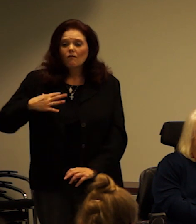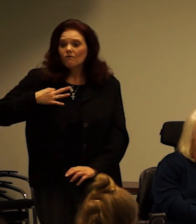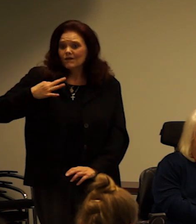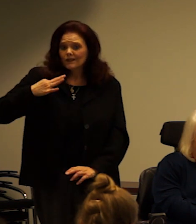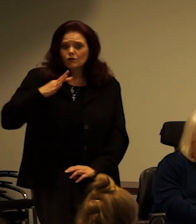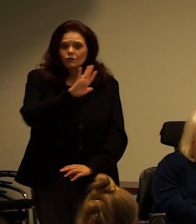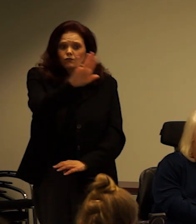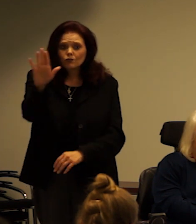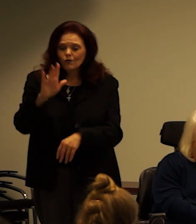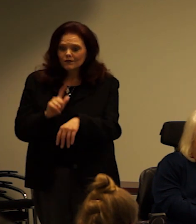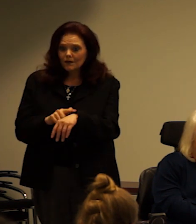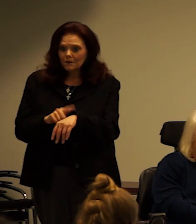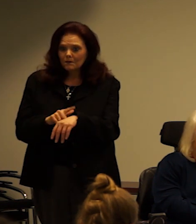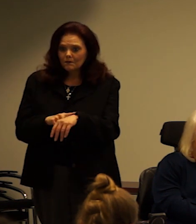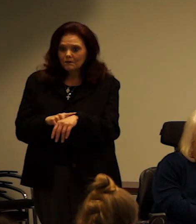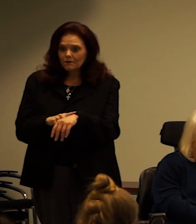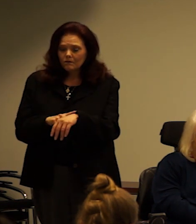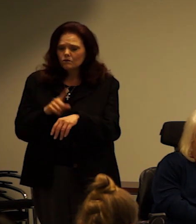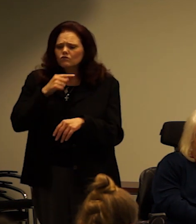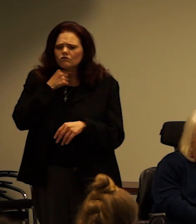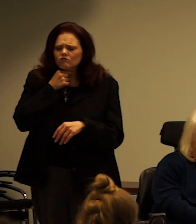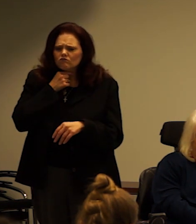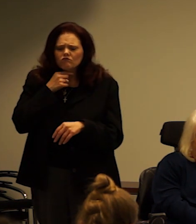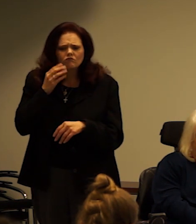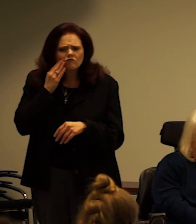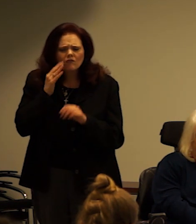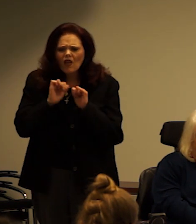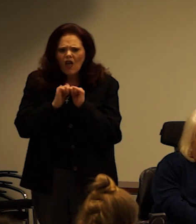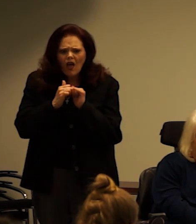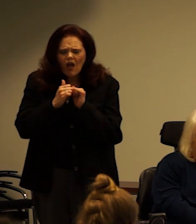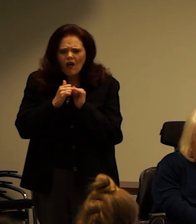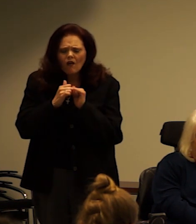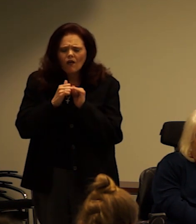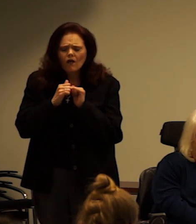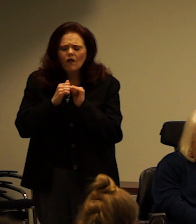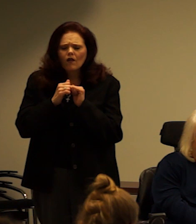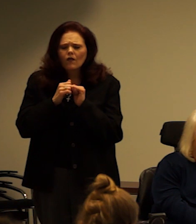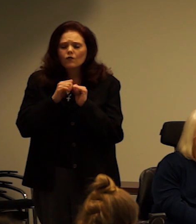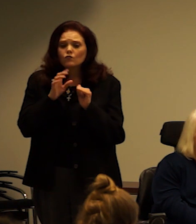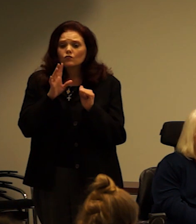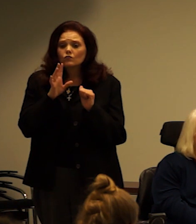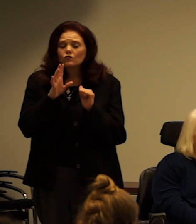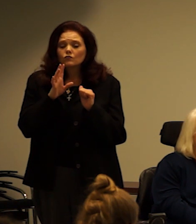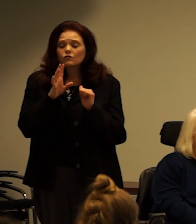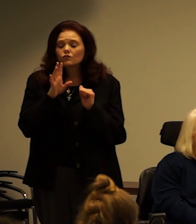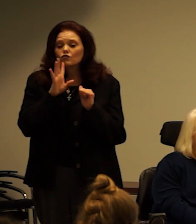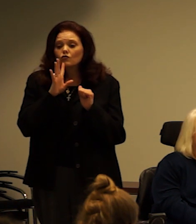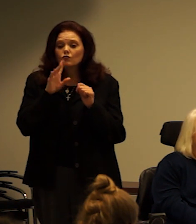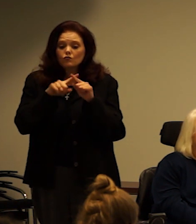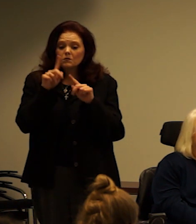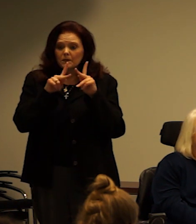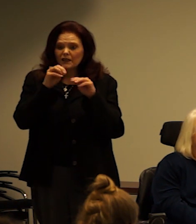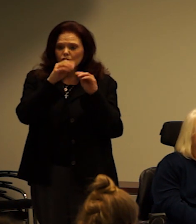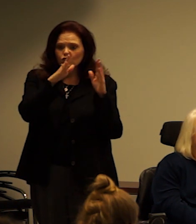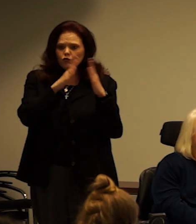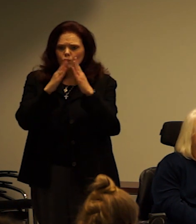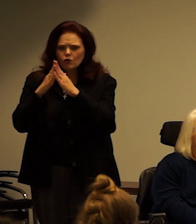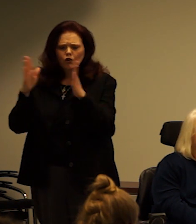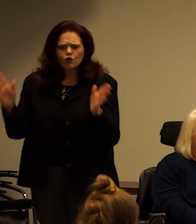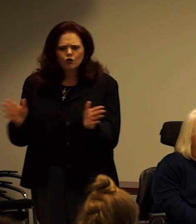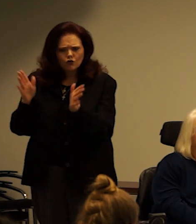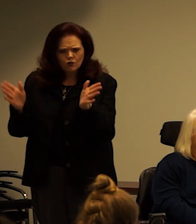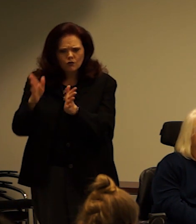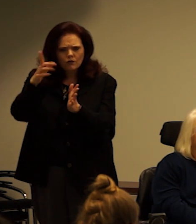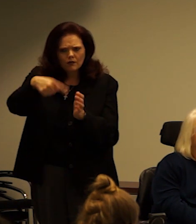Volunteer your time. If you're curious to know how you can volunteer, and when you're talking to people in the community, please encourage